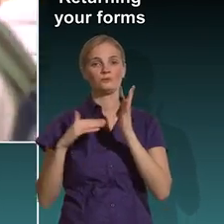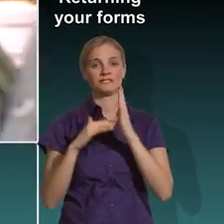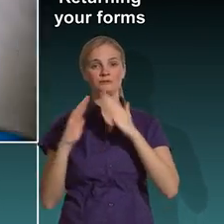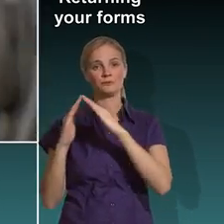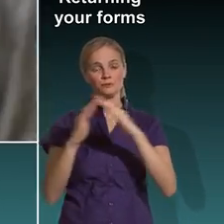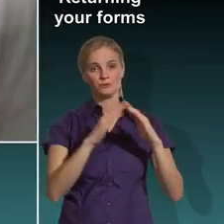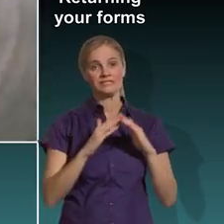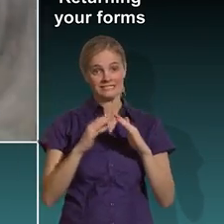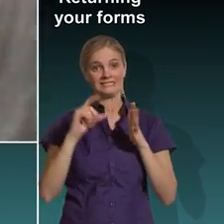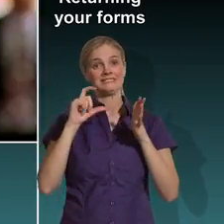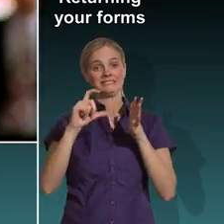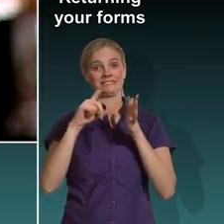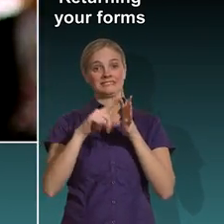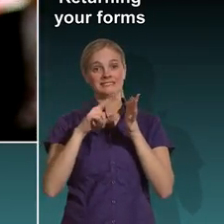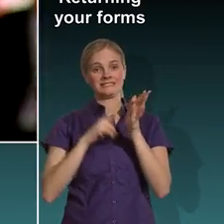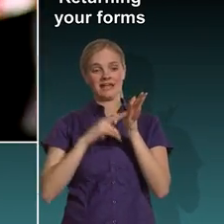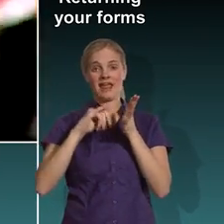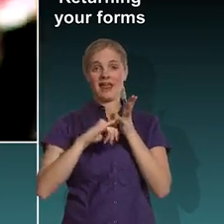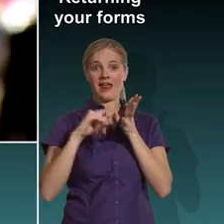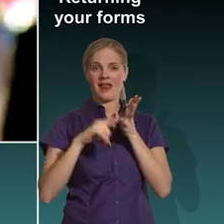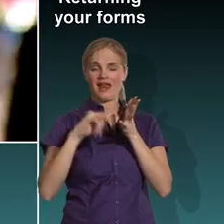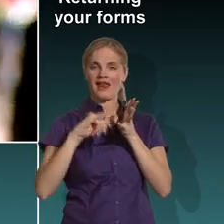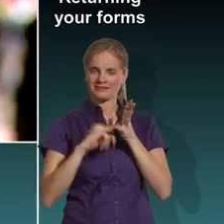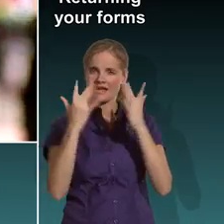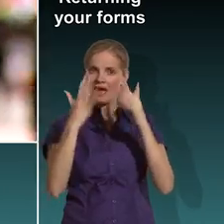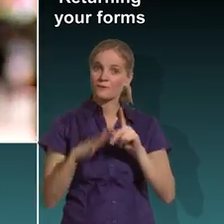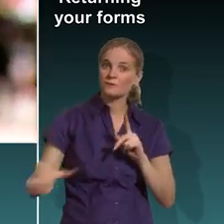Zealand communities. The census